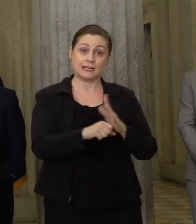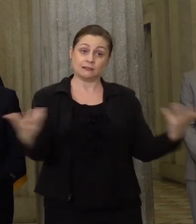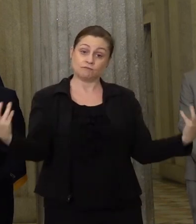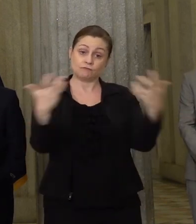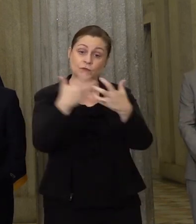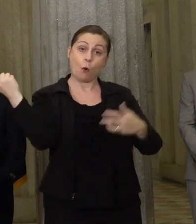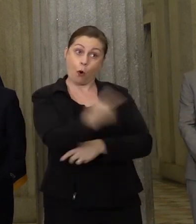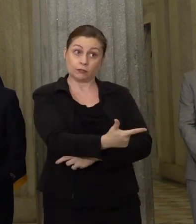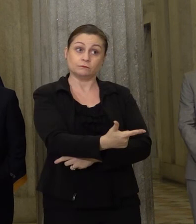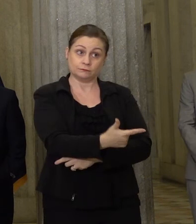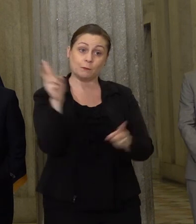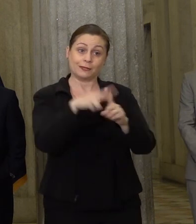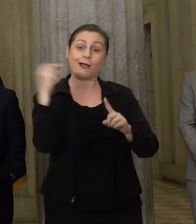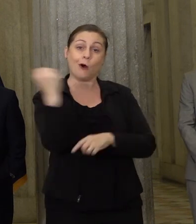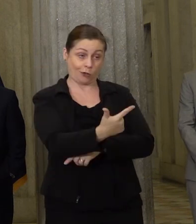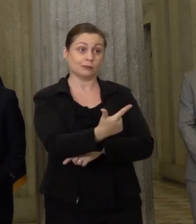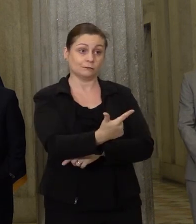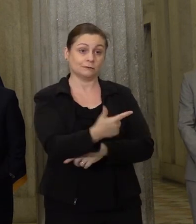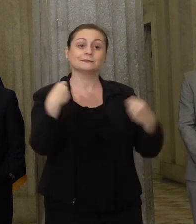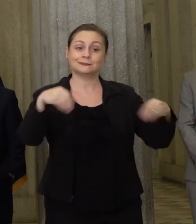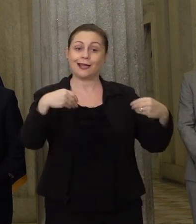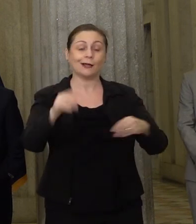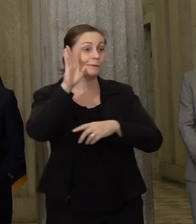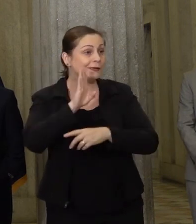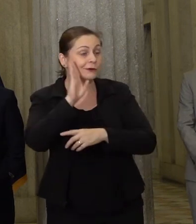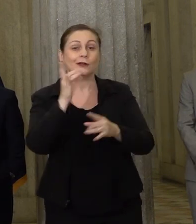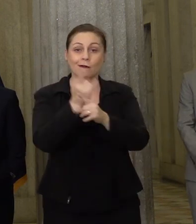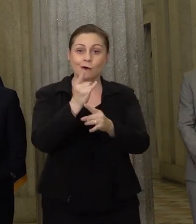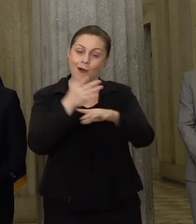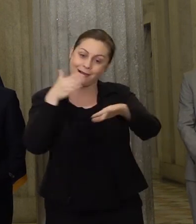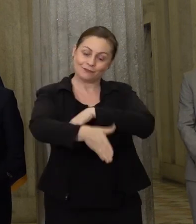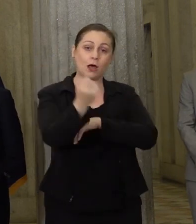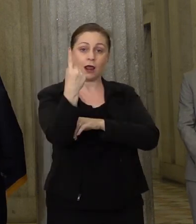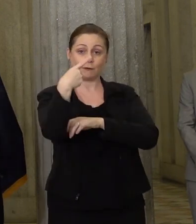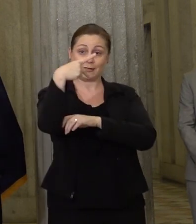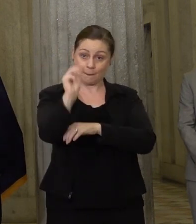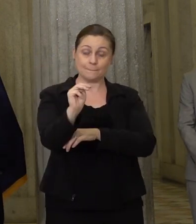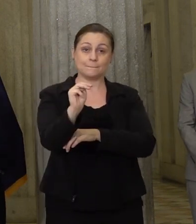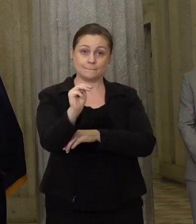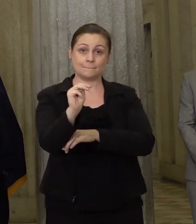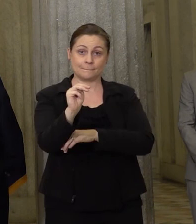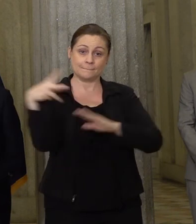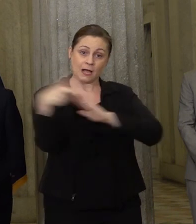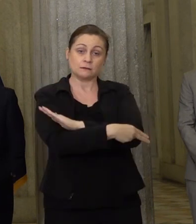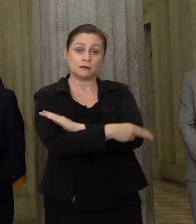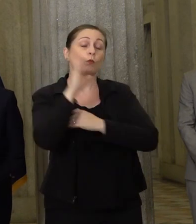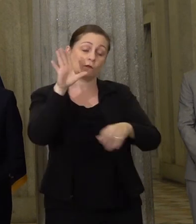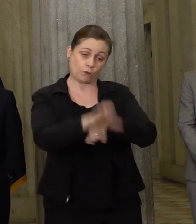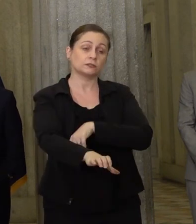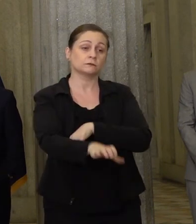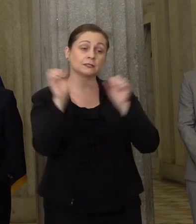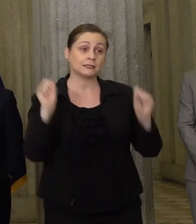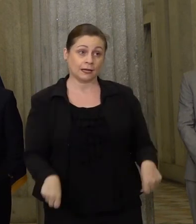this situation about the service of or sale of beer or alcohol after 11 o'clock p.m., and it can and will be enforced. We